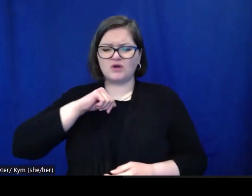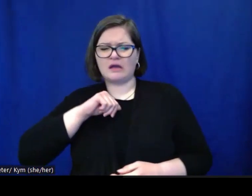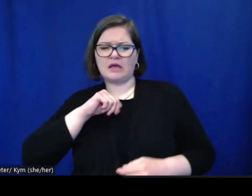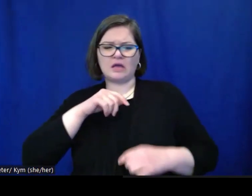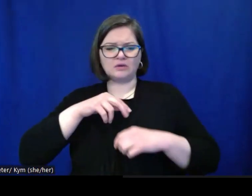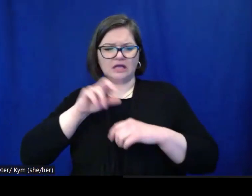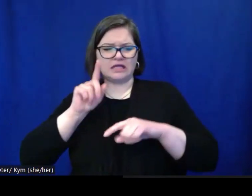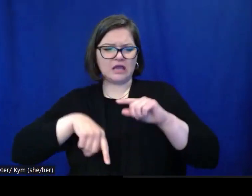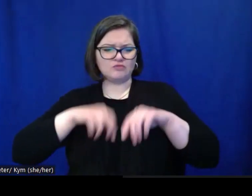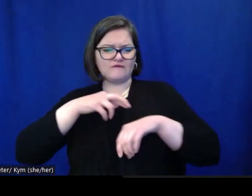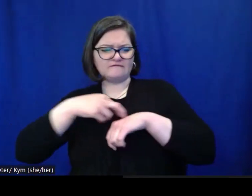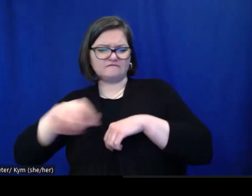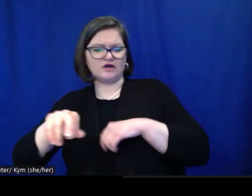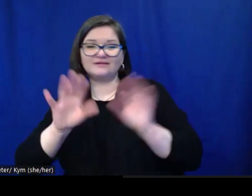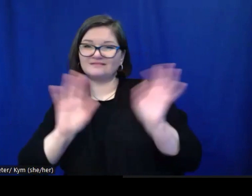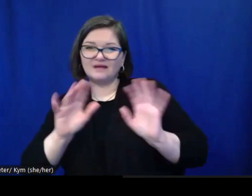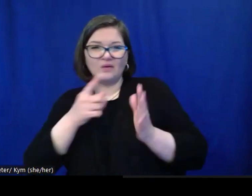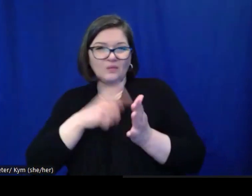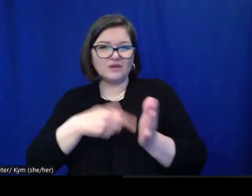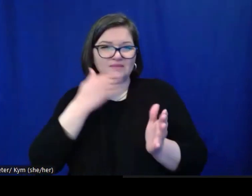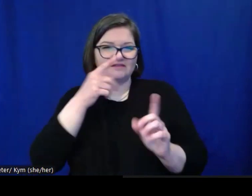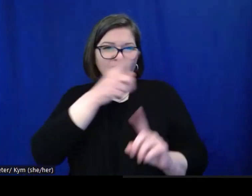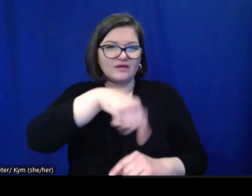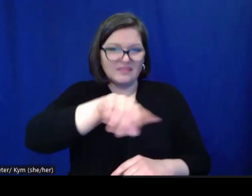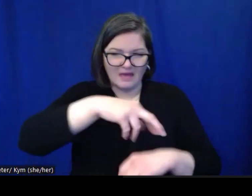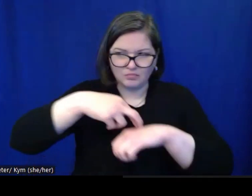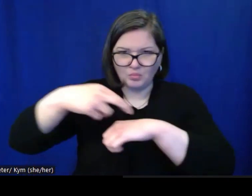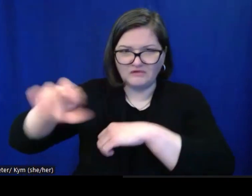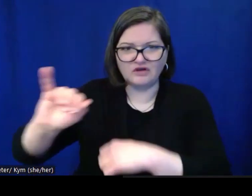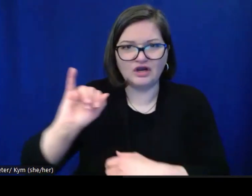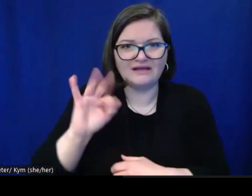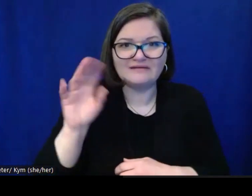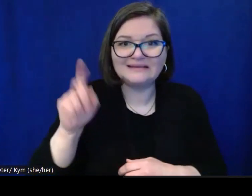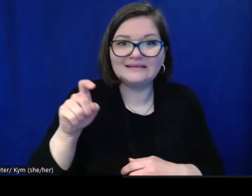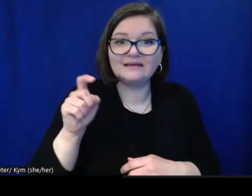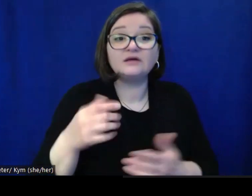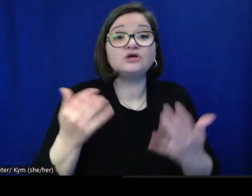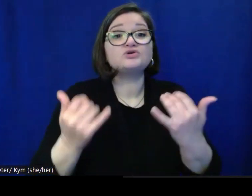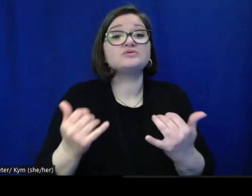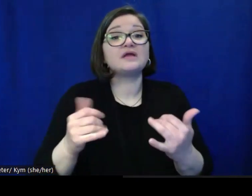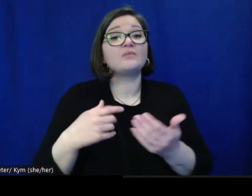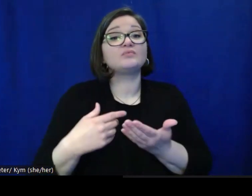for them. So let's talk about some do's and don'ts.